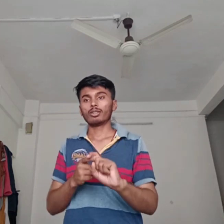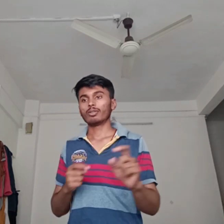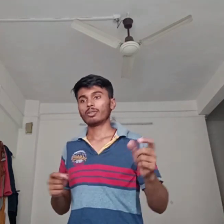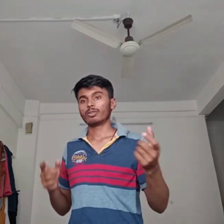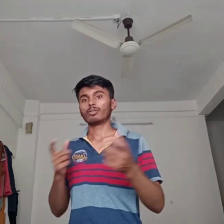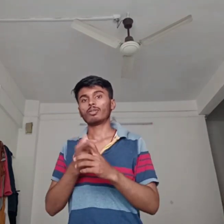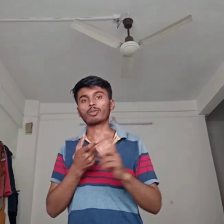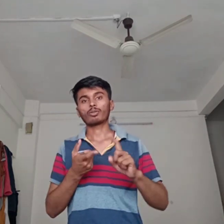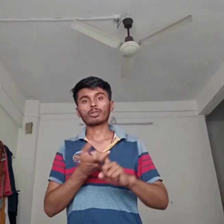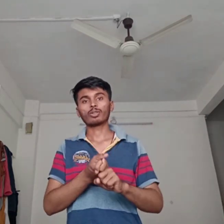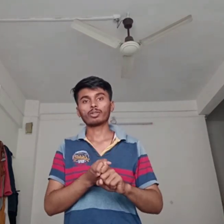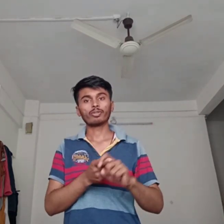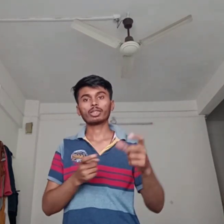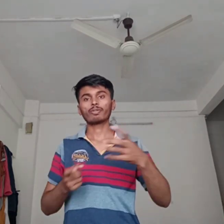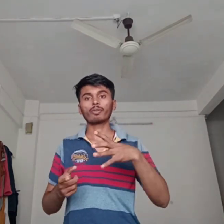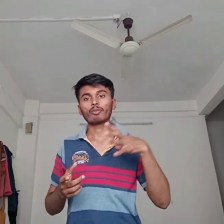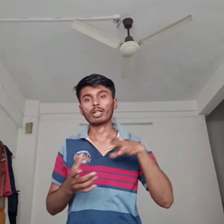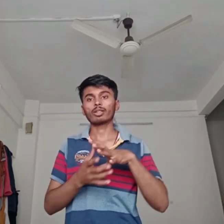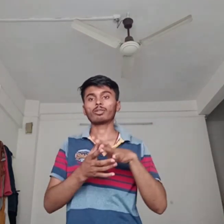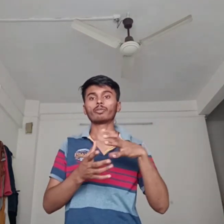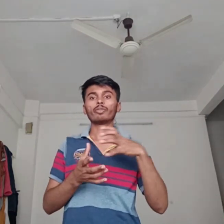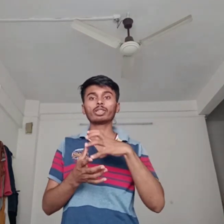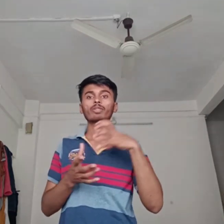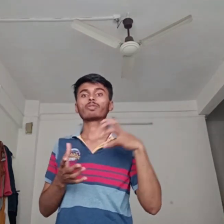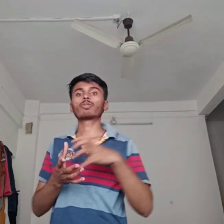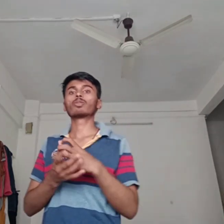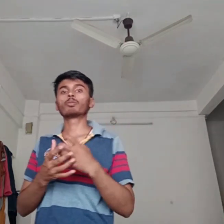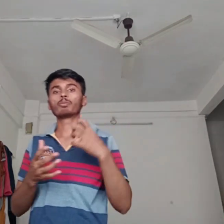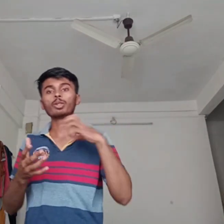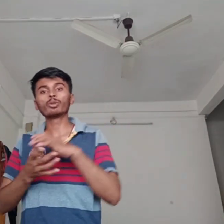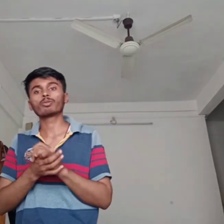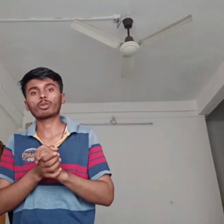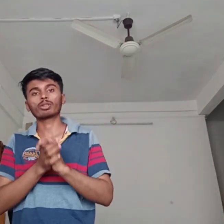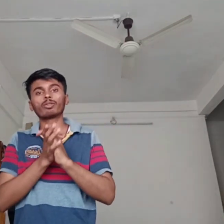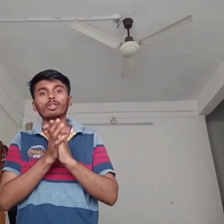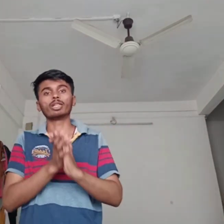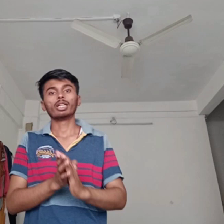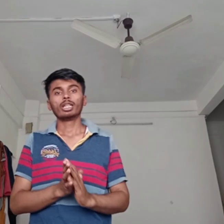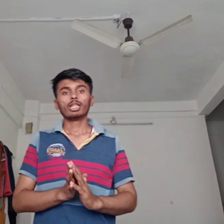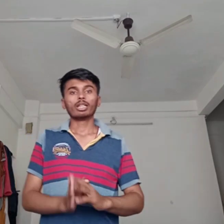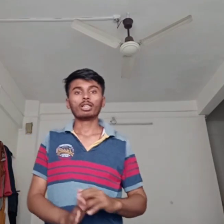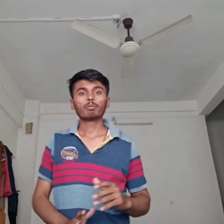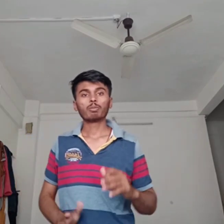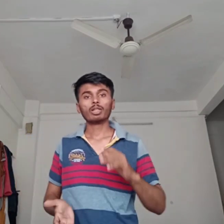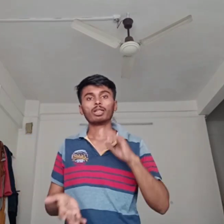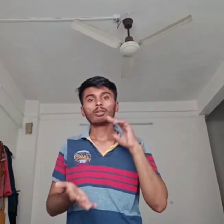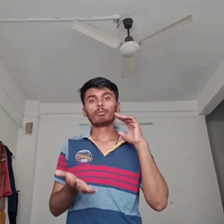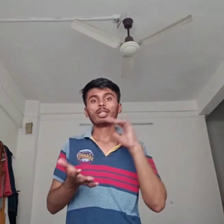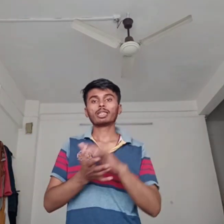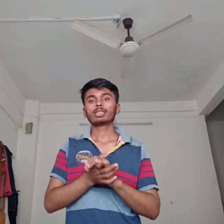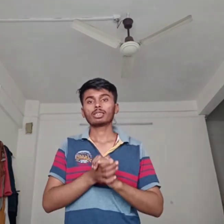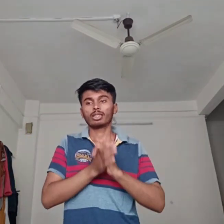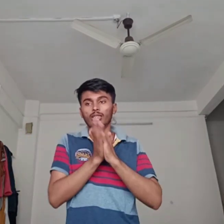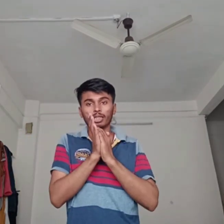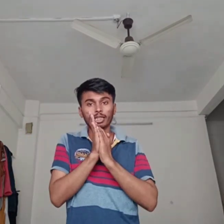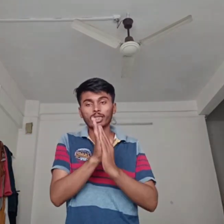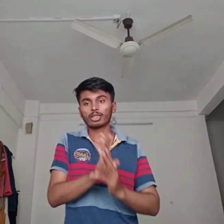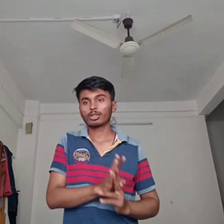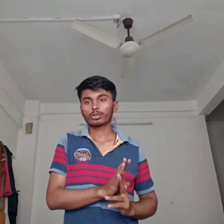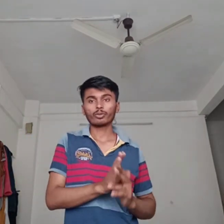uh, from the body. Waste food fluid from the body. Blood is a red in color, so we